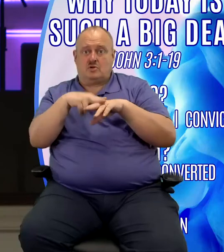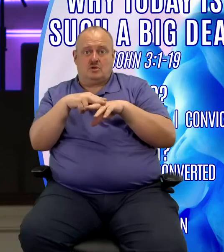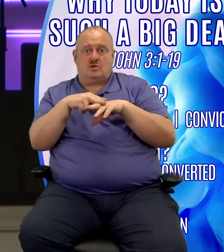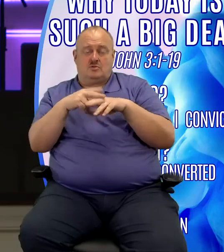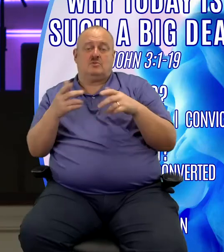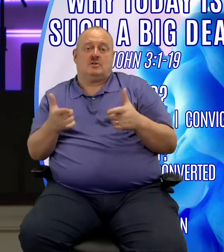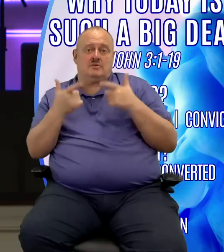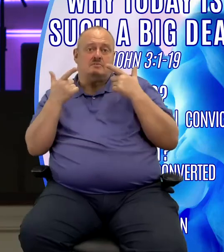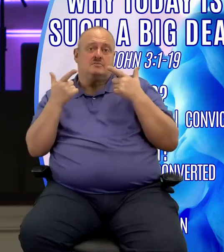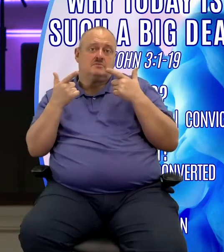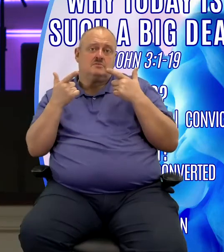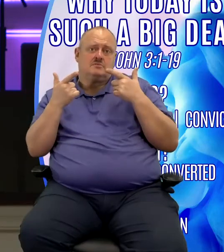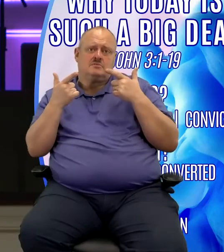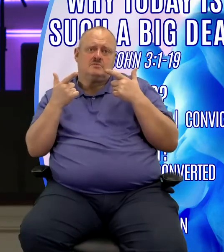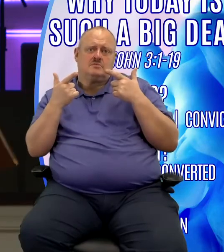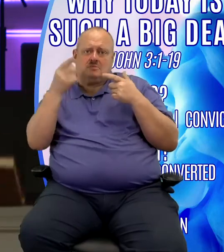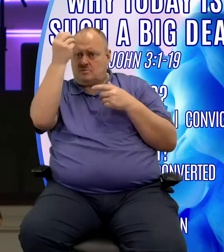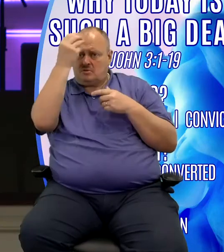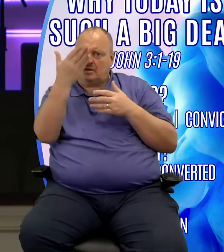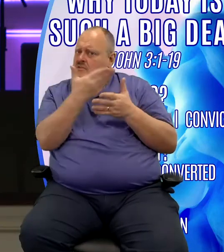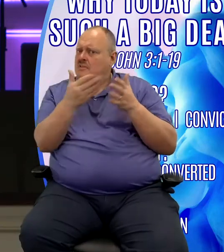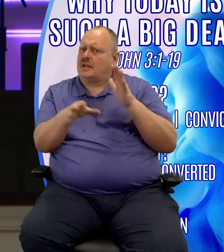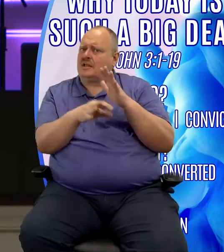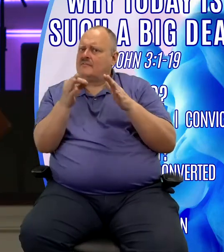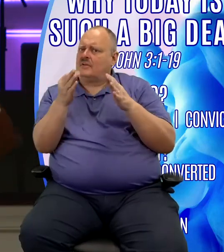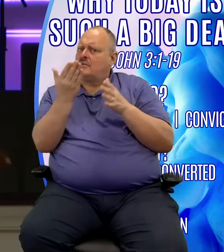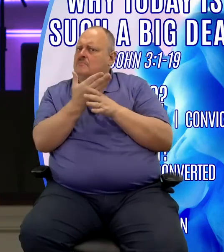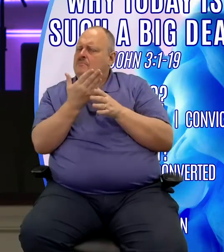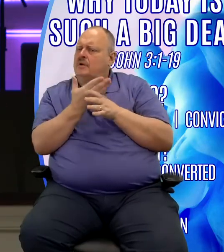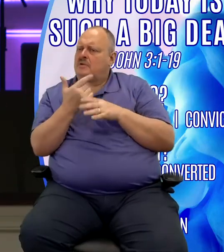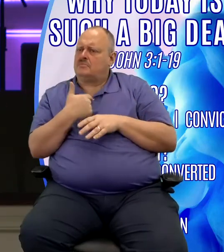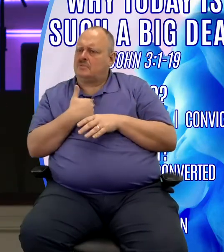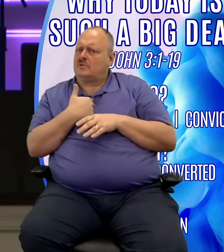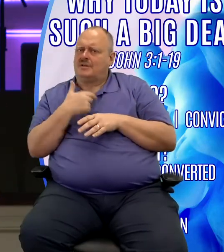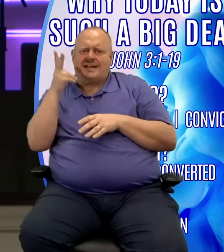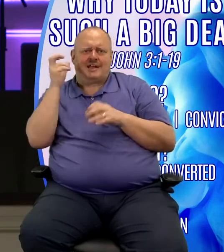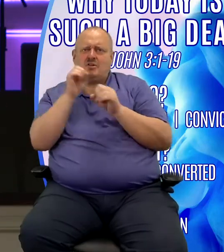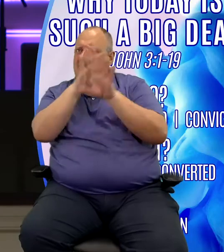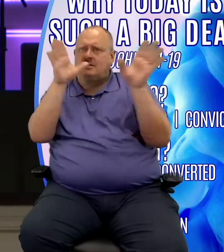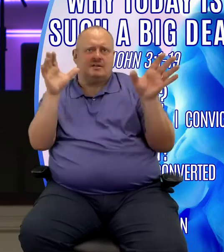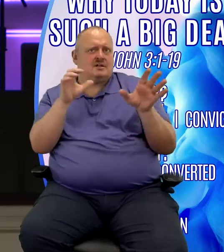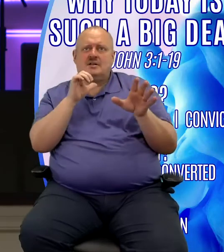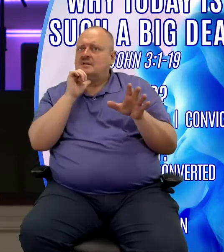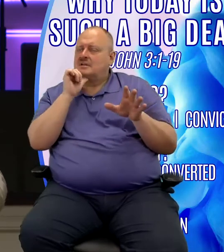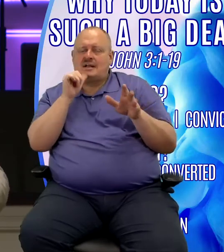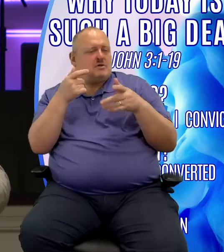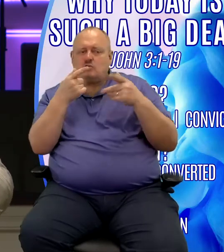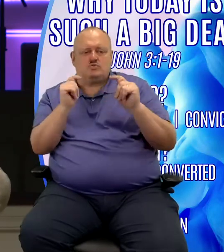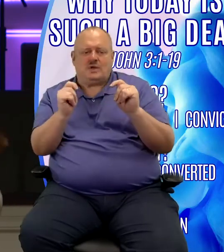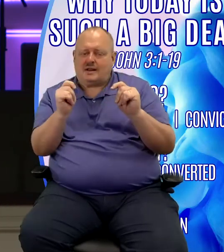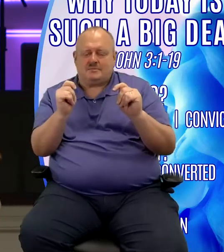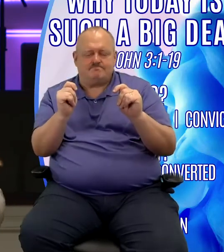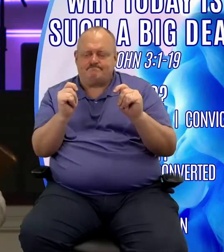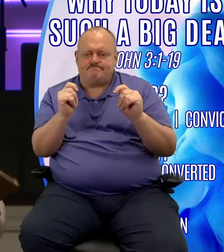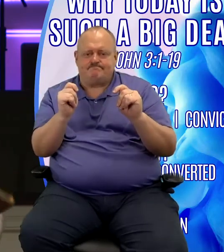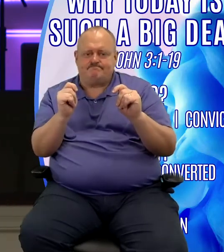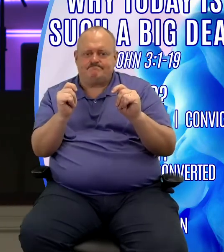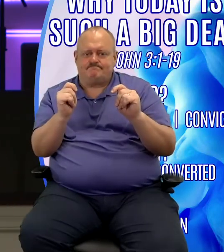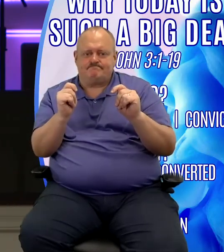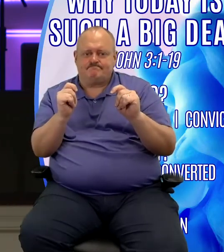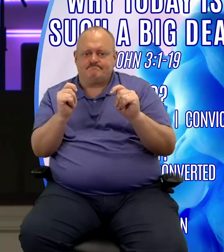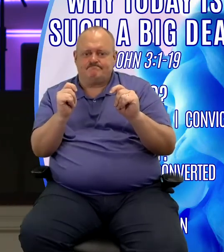life. And can I share with you something I find disturbing? And I want you to hear me clearly. I'm not trying to run the proverbial